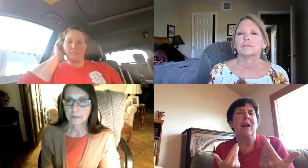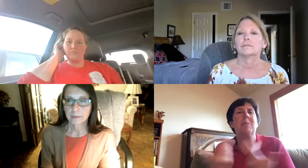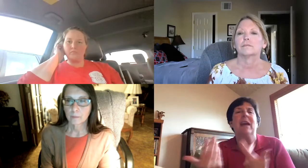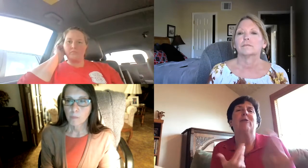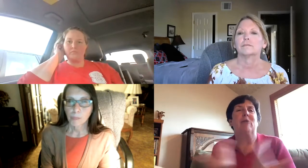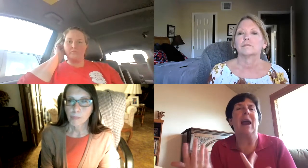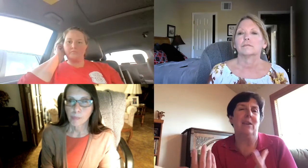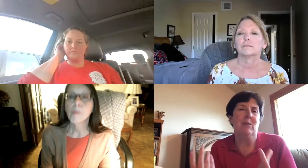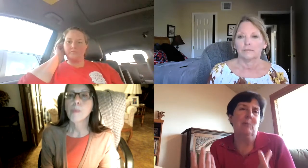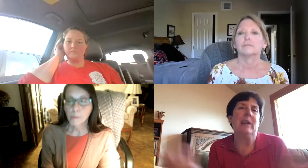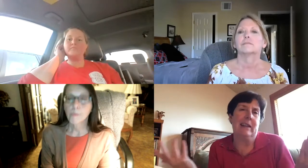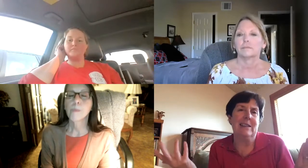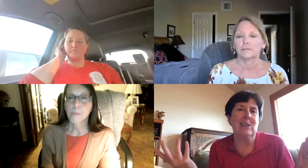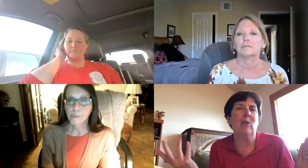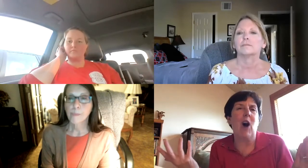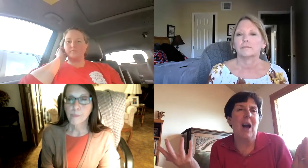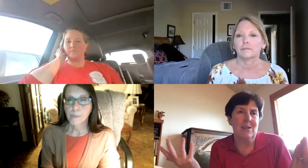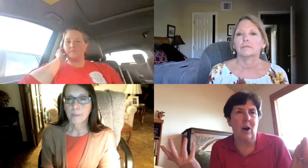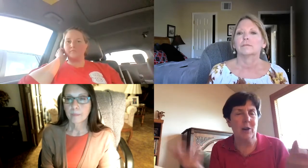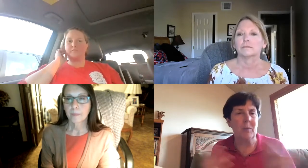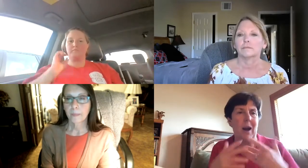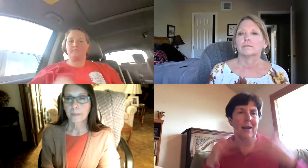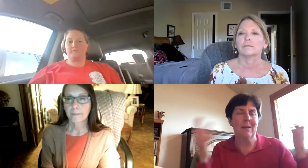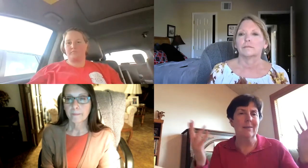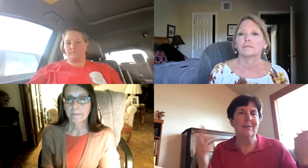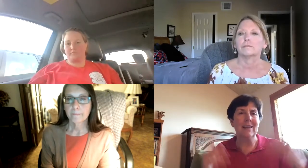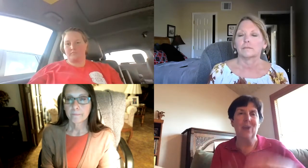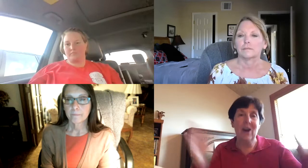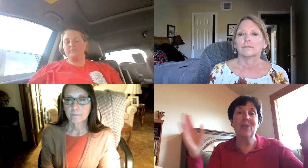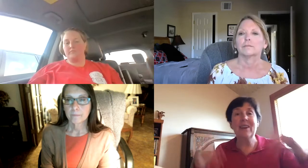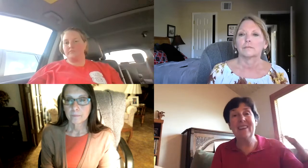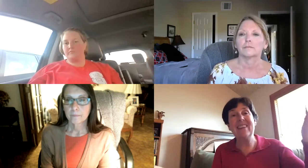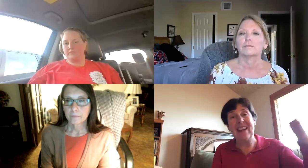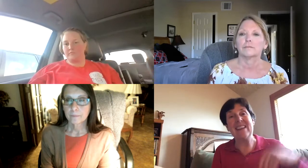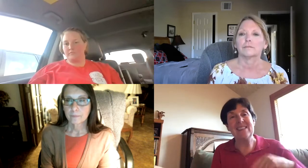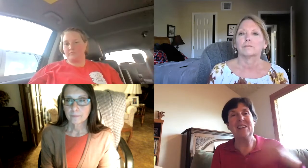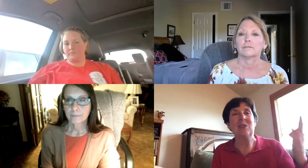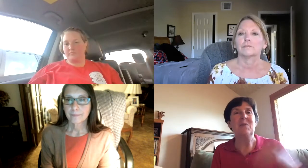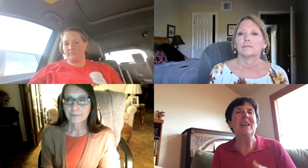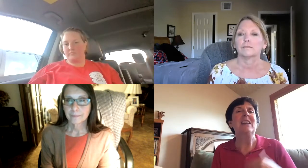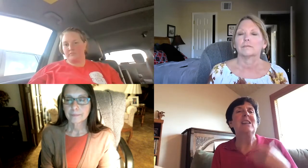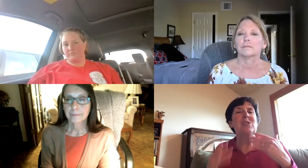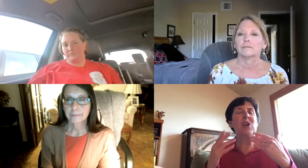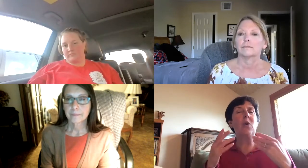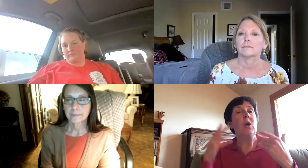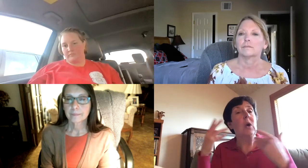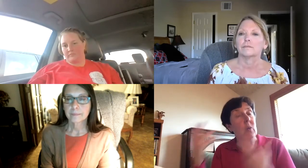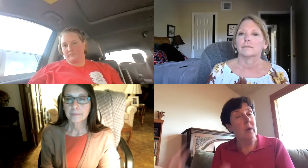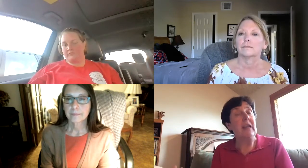you're trying to make a friend, really. So odds are you're probably, you know, oh yeah, nice, you know.